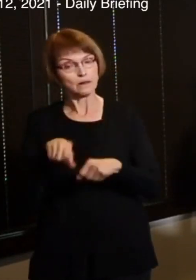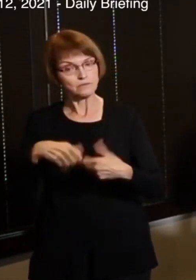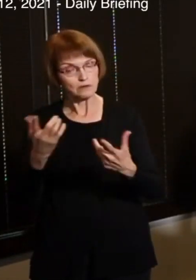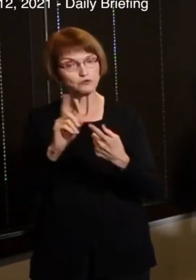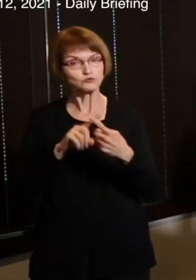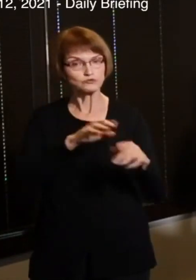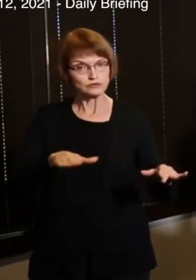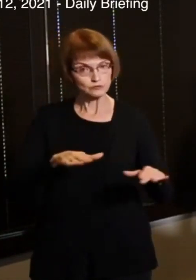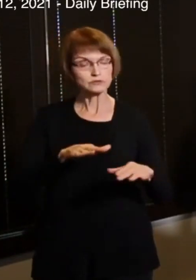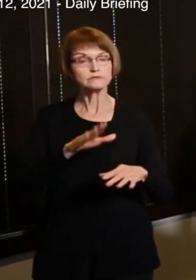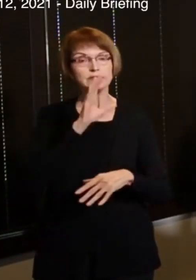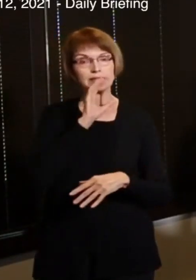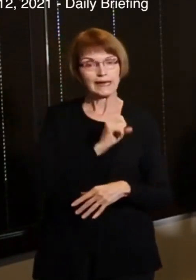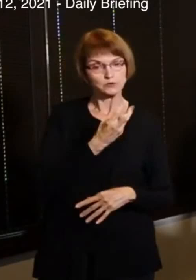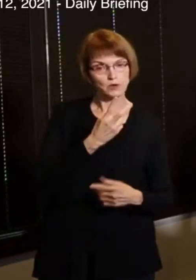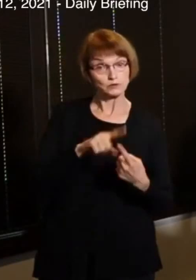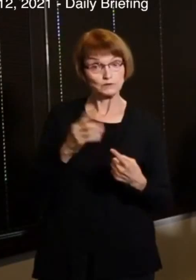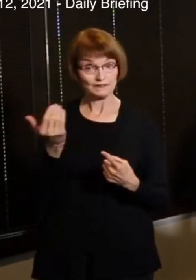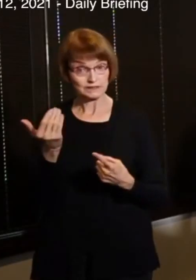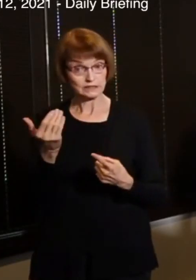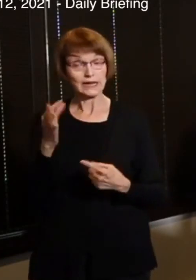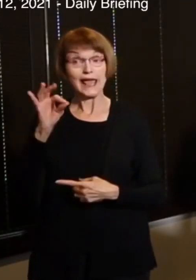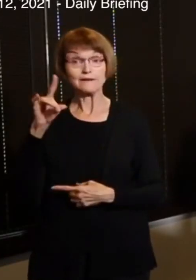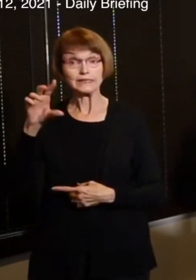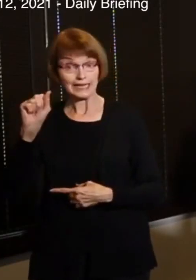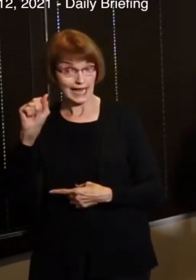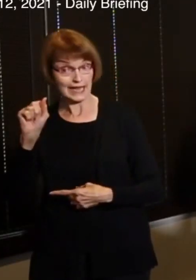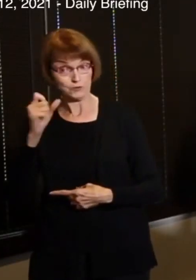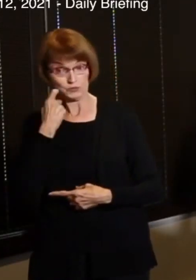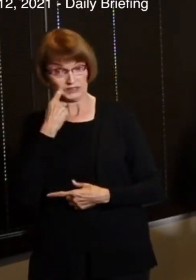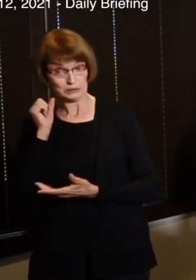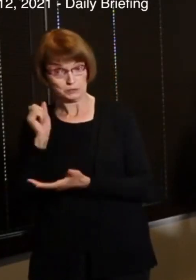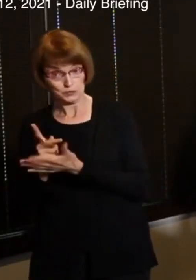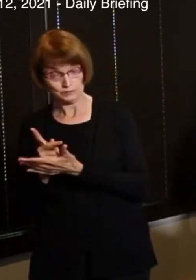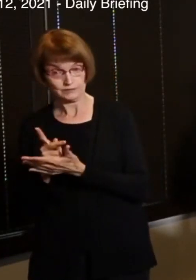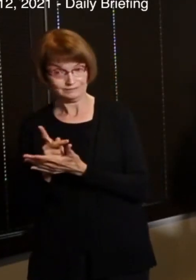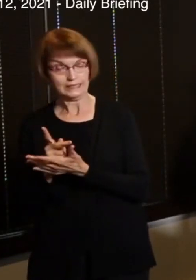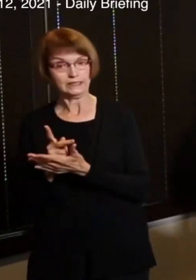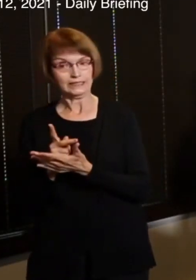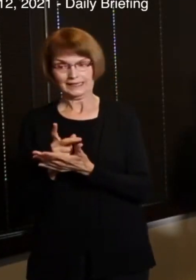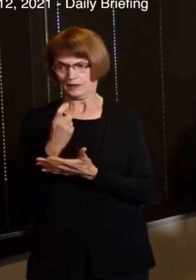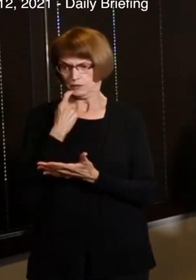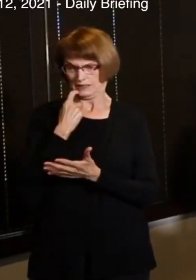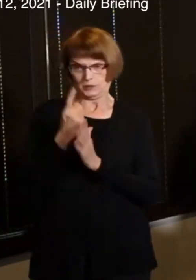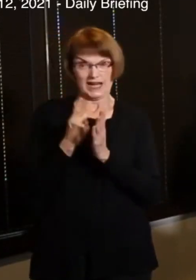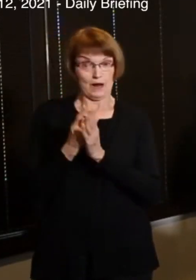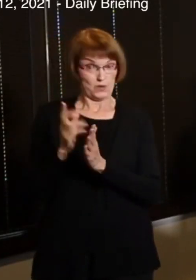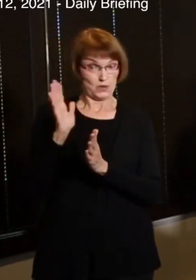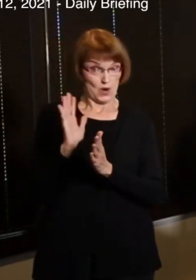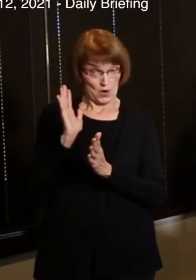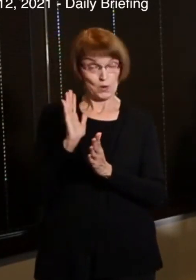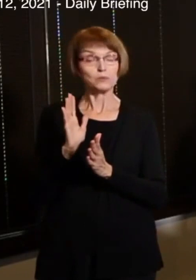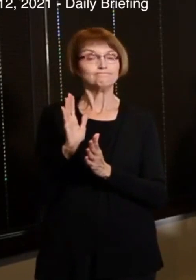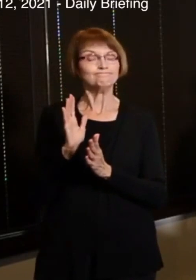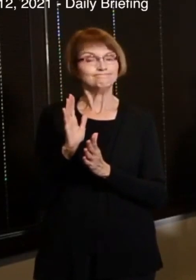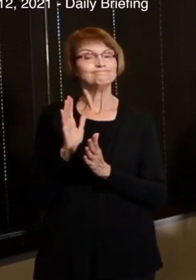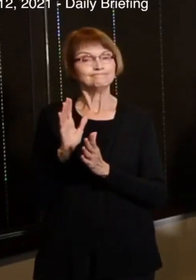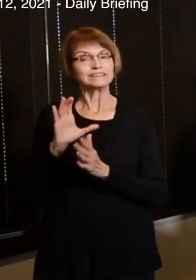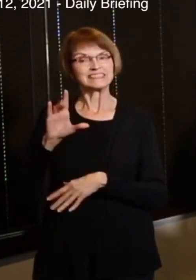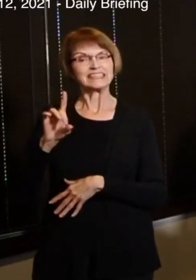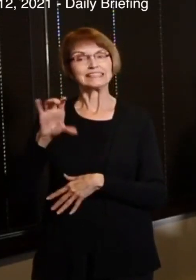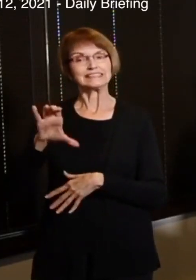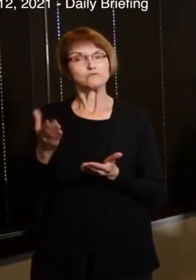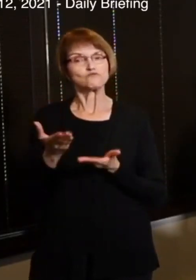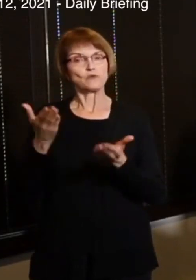15 years old, both by the FDA earlier this week and as just came in about an hour ago, a recommendation from